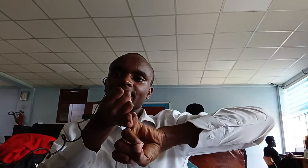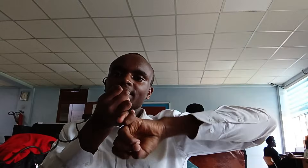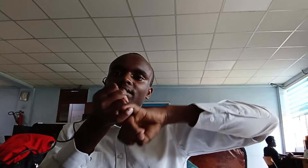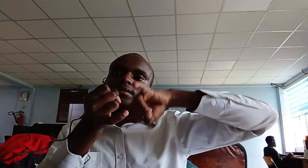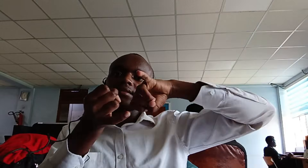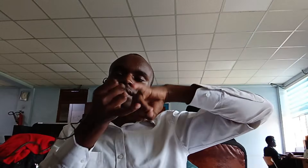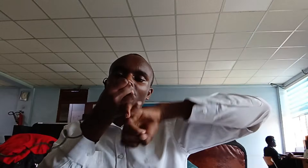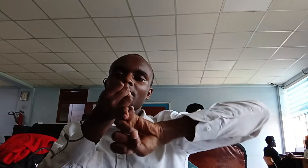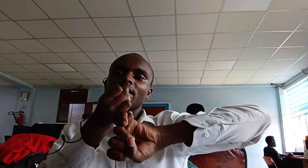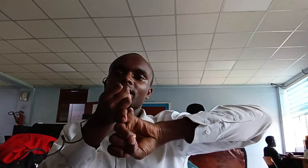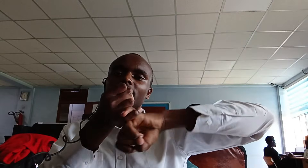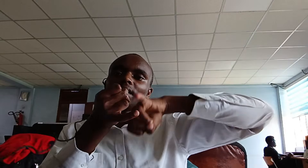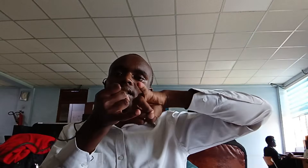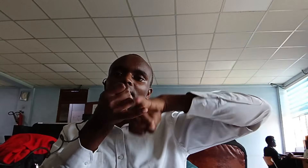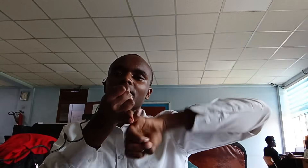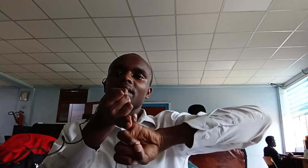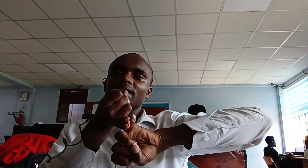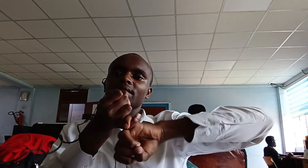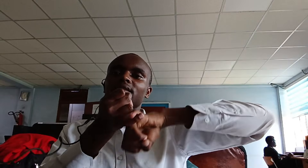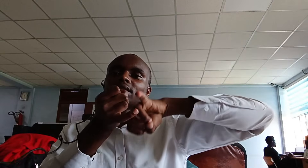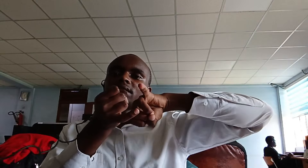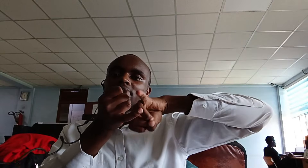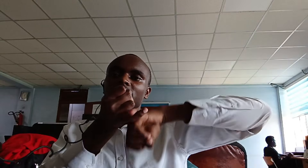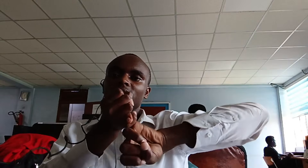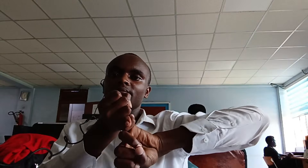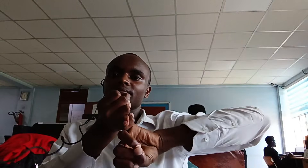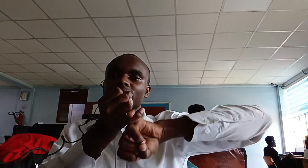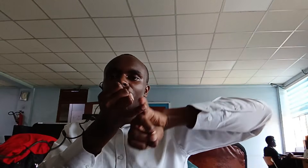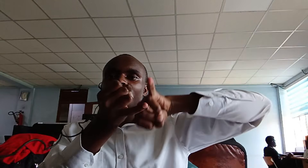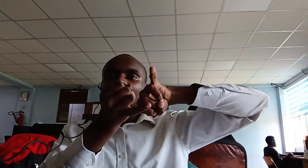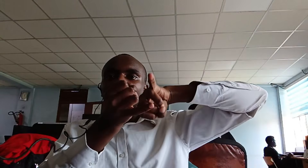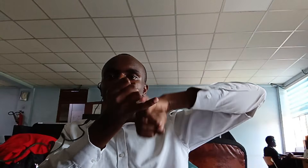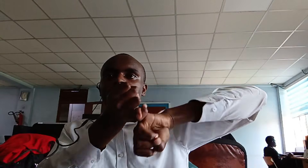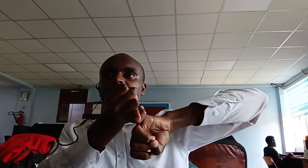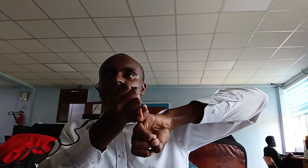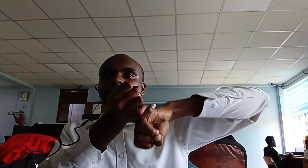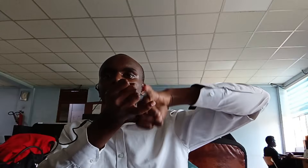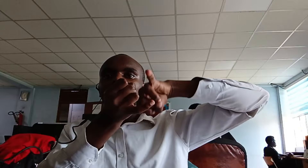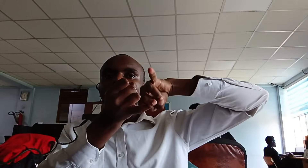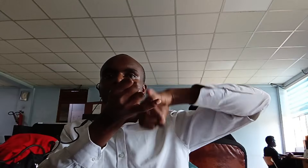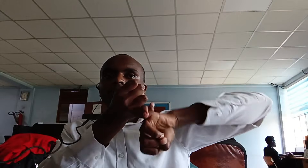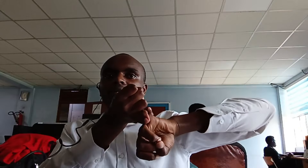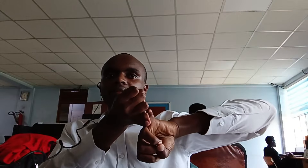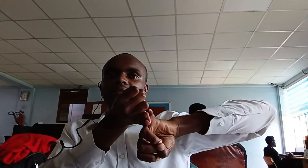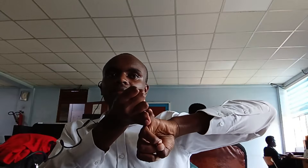Marriage, marry, marriage, the same. Marry, marriage.